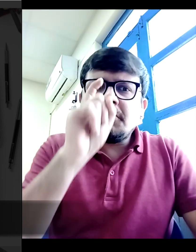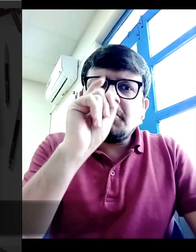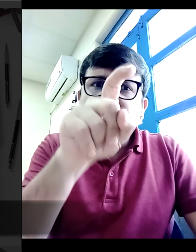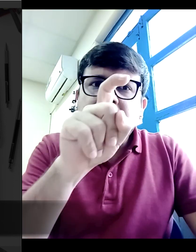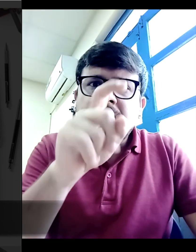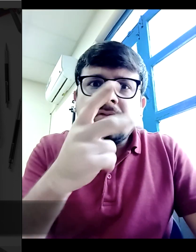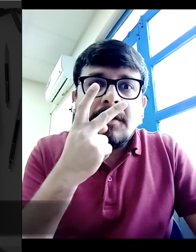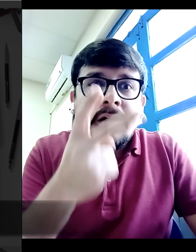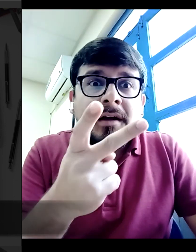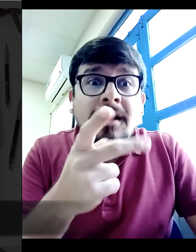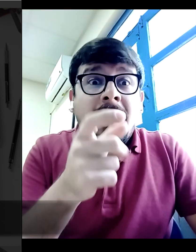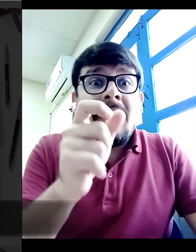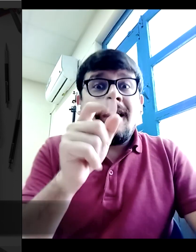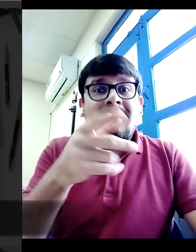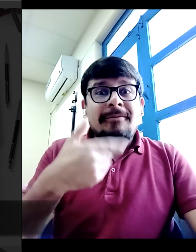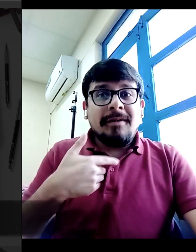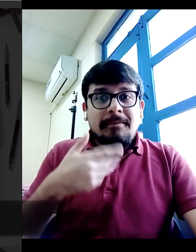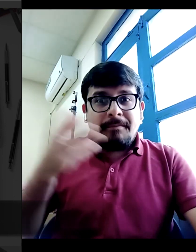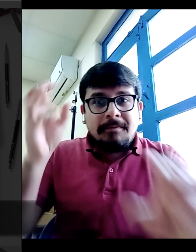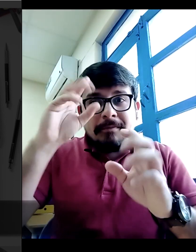Okay, so going back.